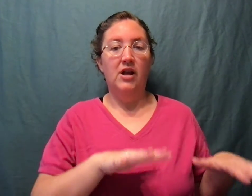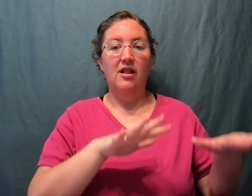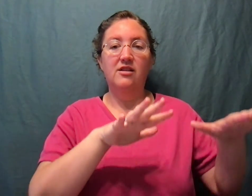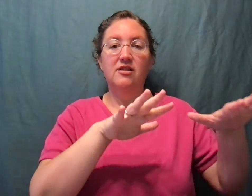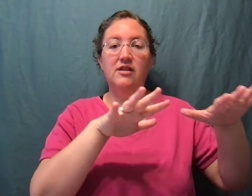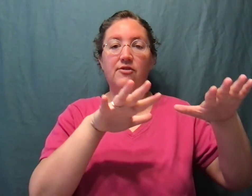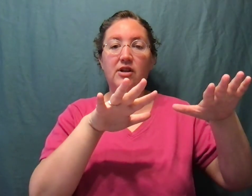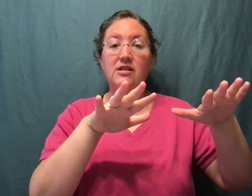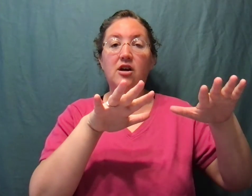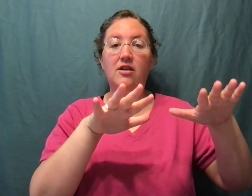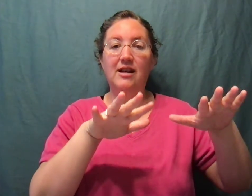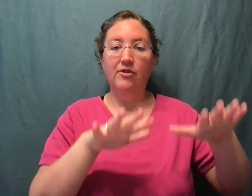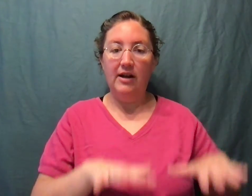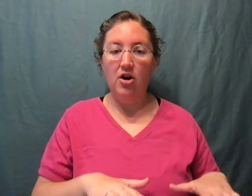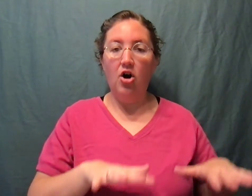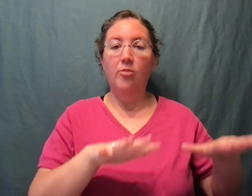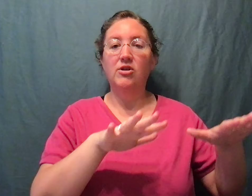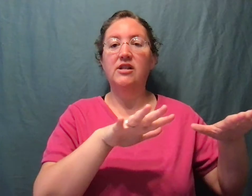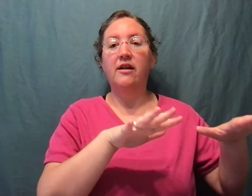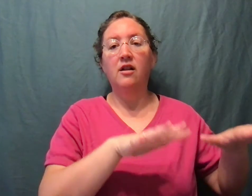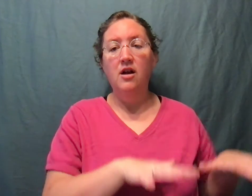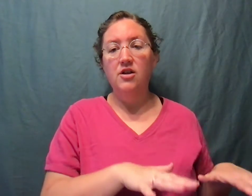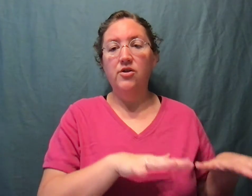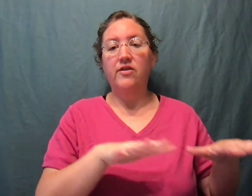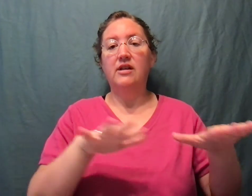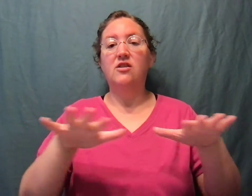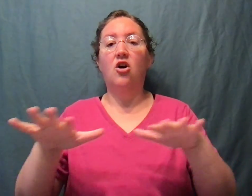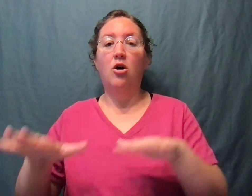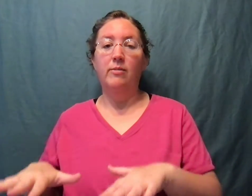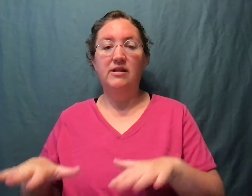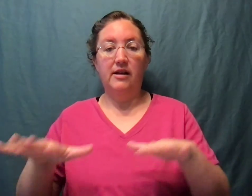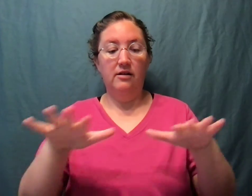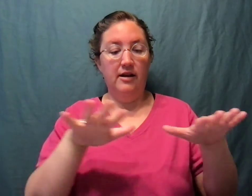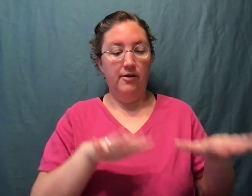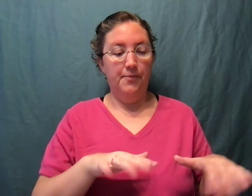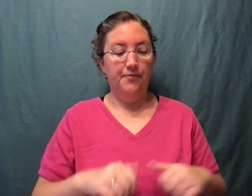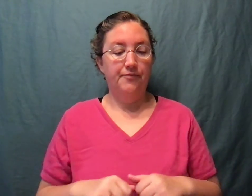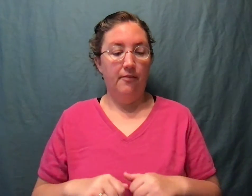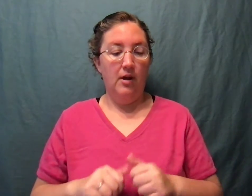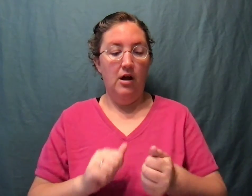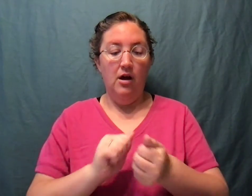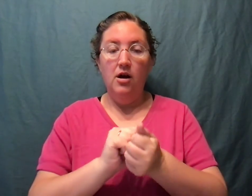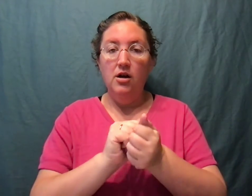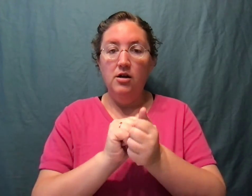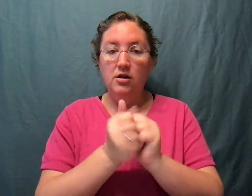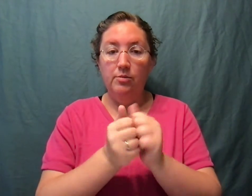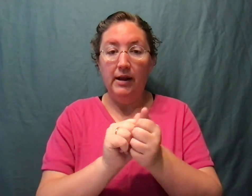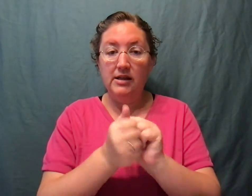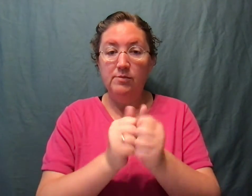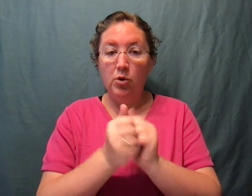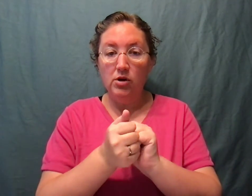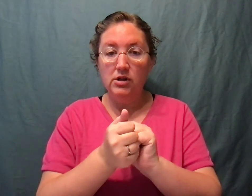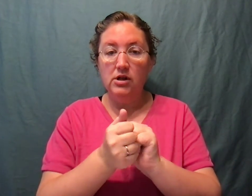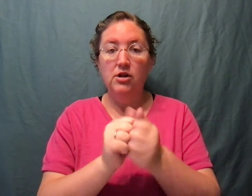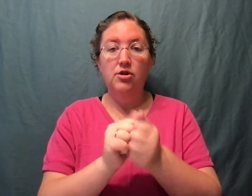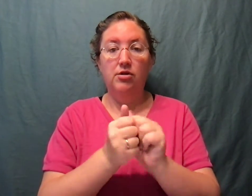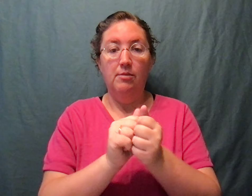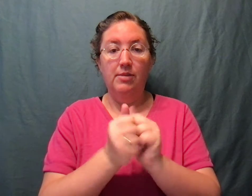It looks like it's the sign for like calm or settle, so everything's calm and settled down. To play sports, to